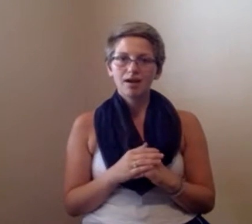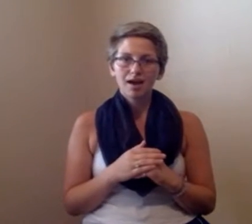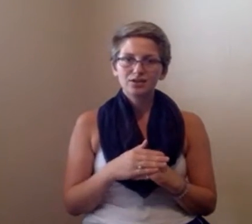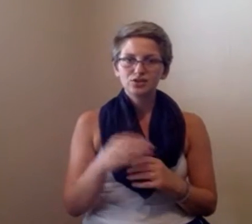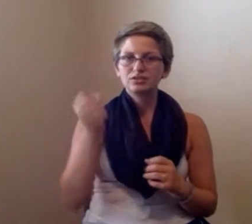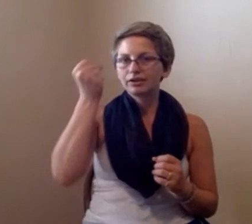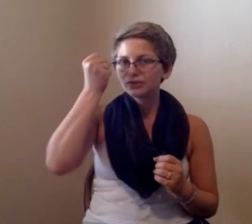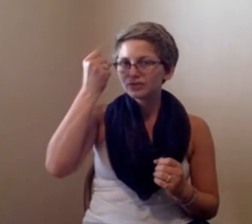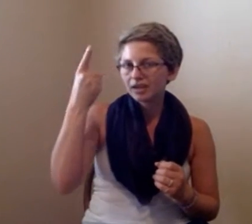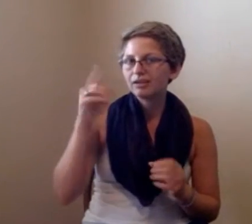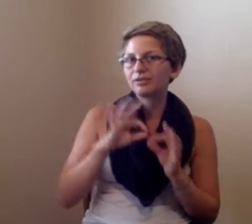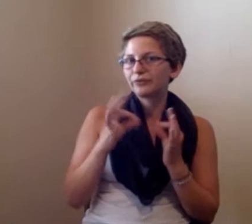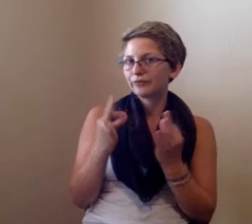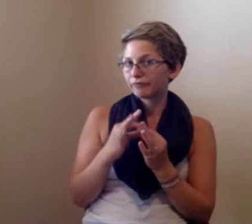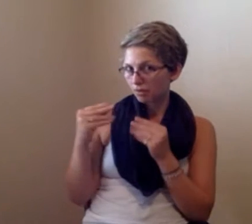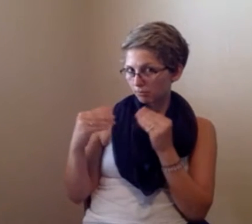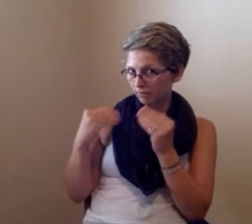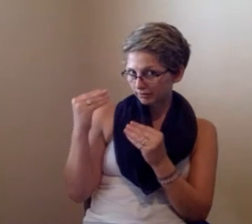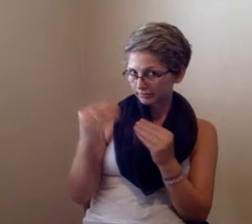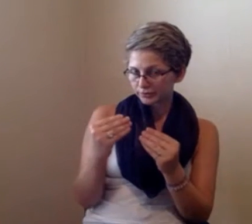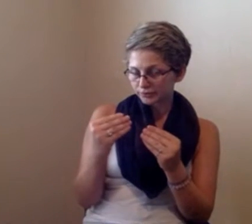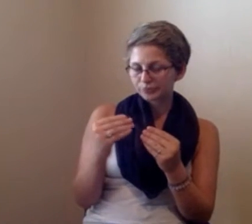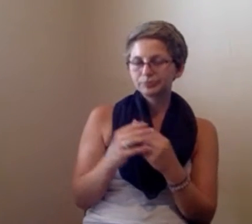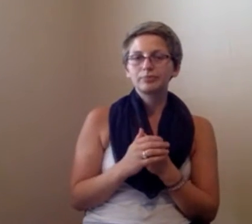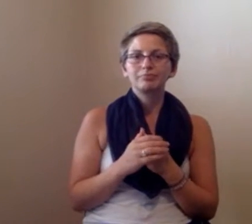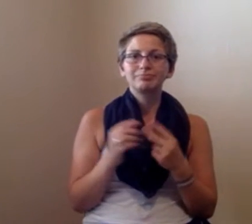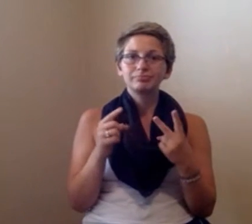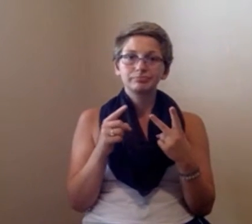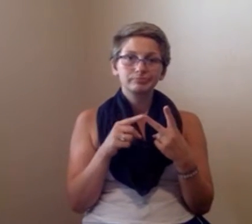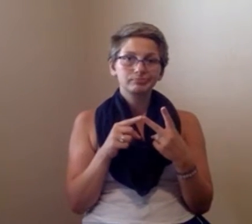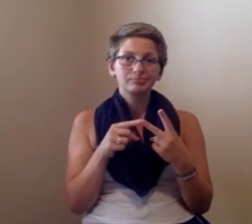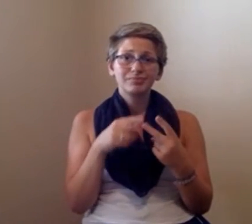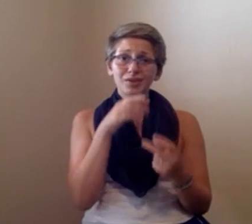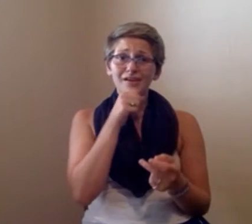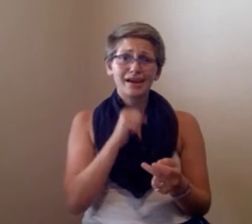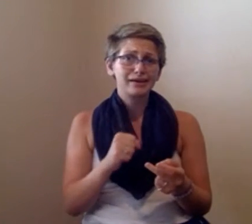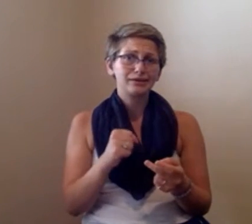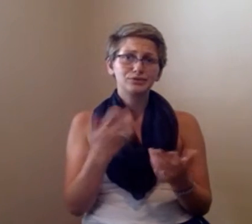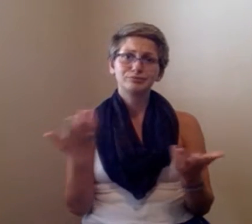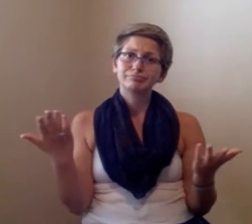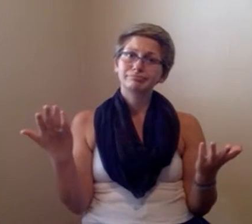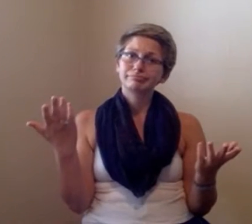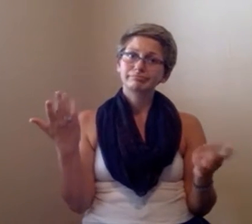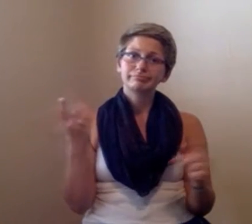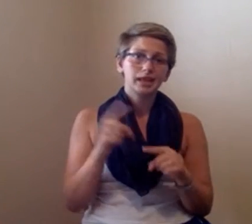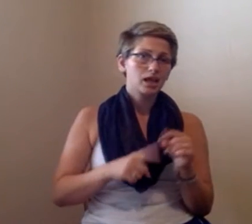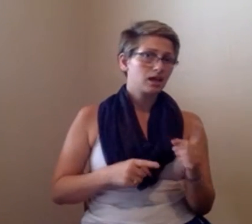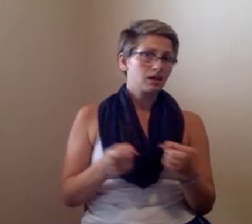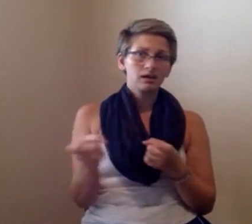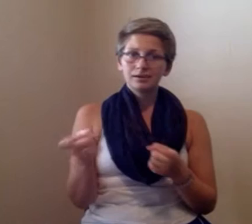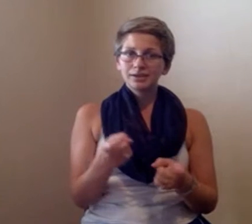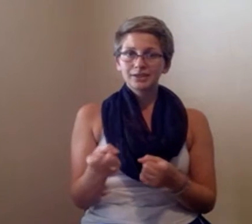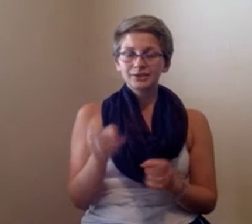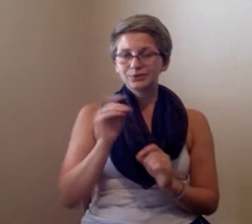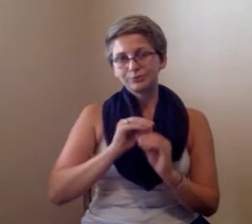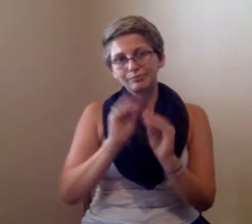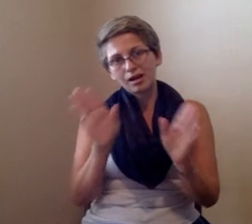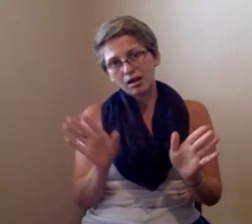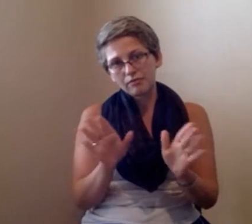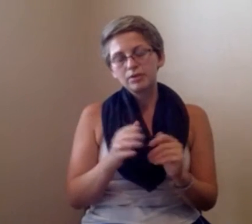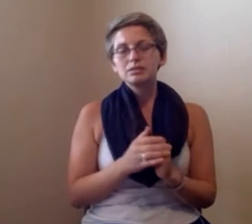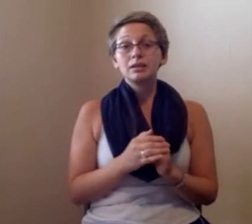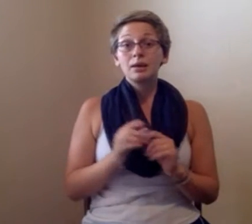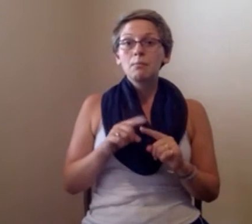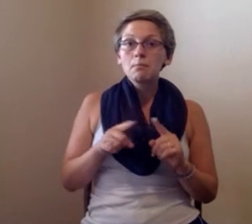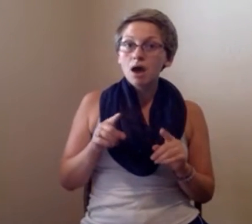and treating. Age 55 and older for women, we can't control our age, but there's still things that you can do at any